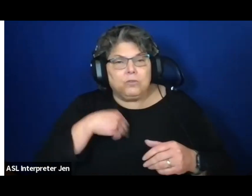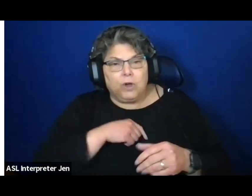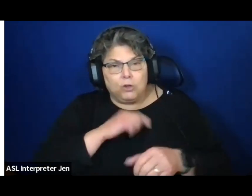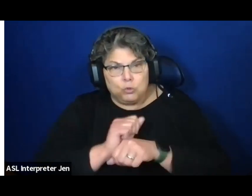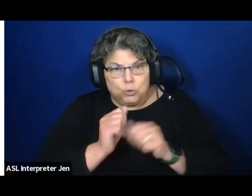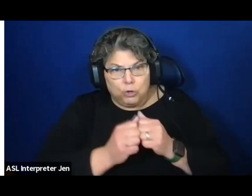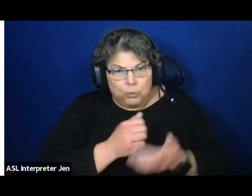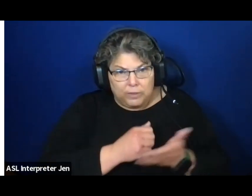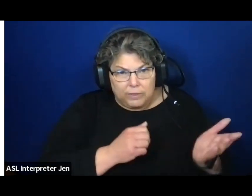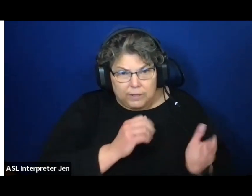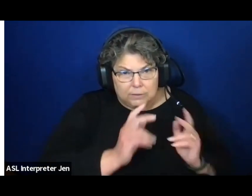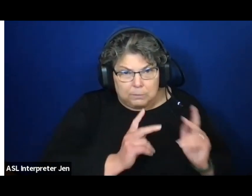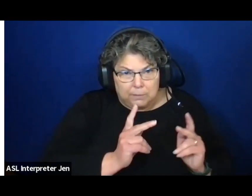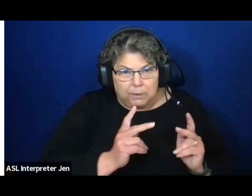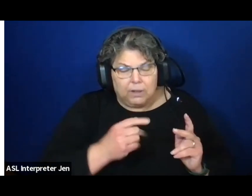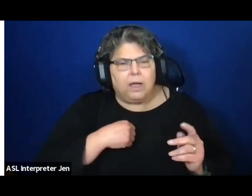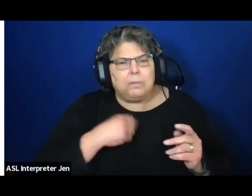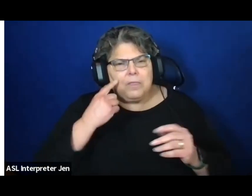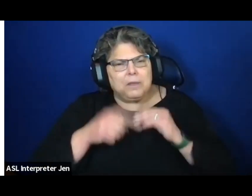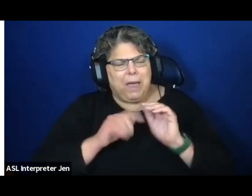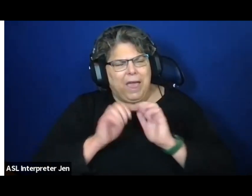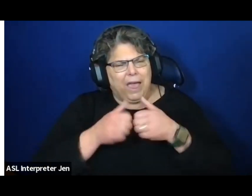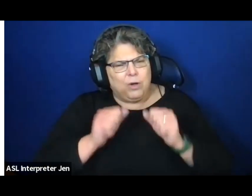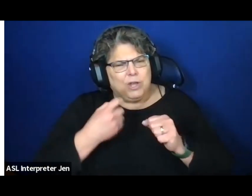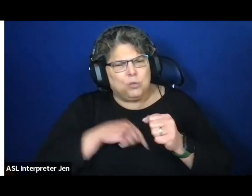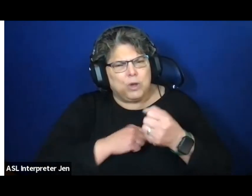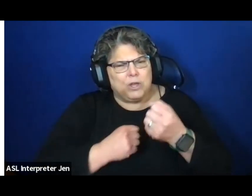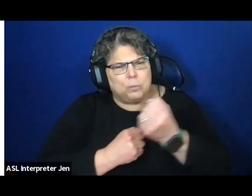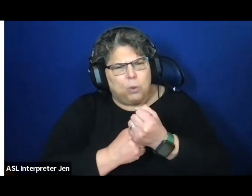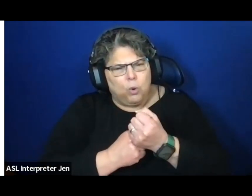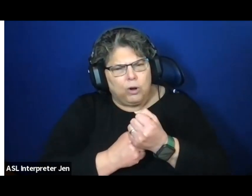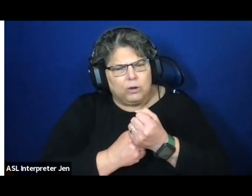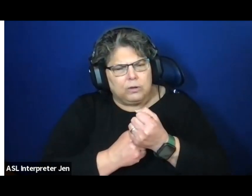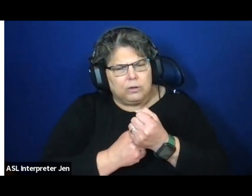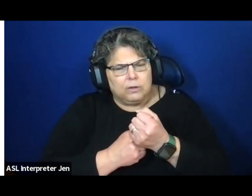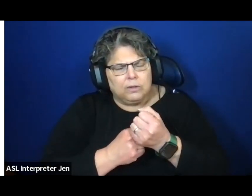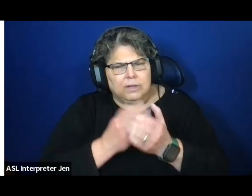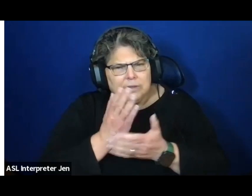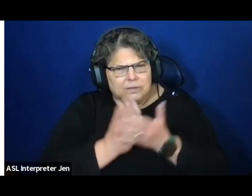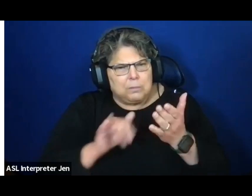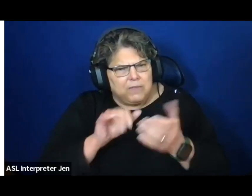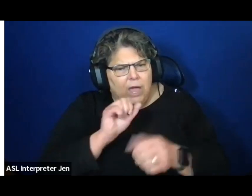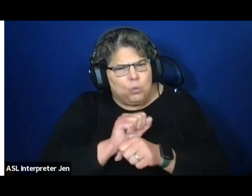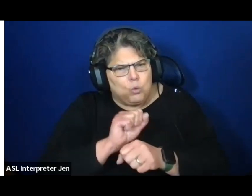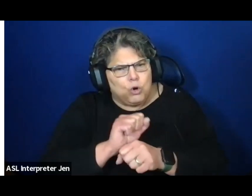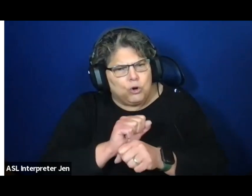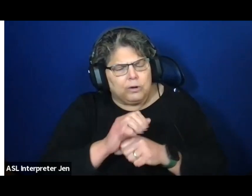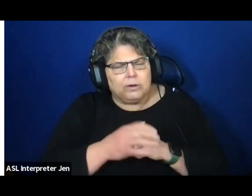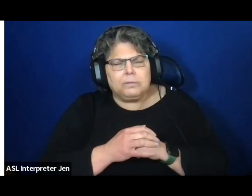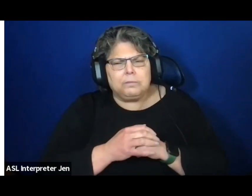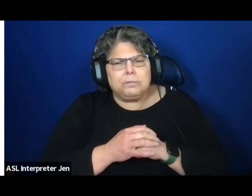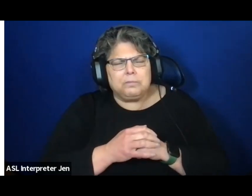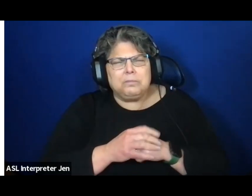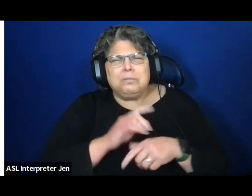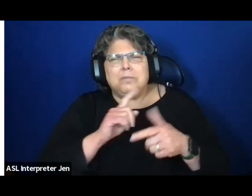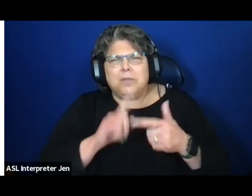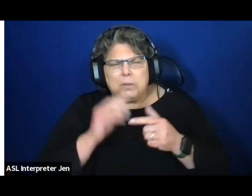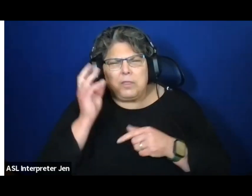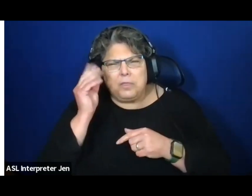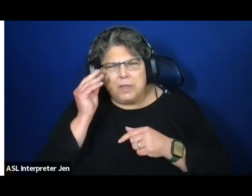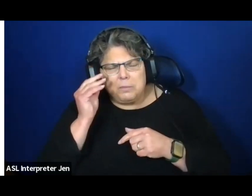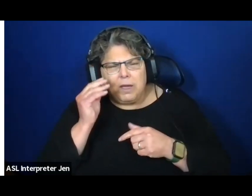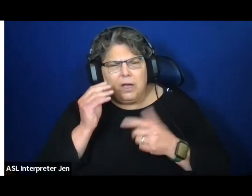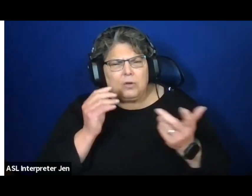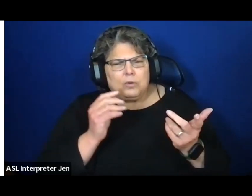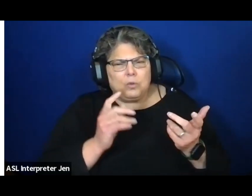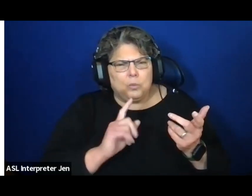folks, I've been thinking about how can we support some of this work, right? But then I've been thinking about also where I farm in